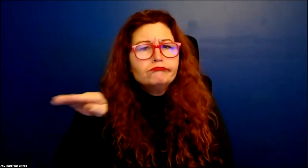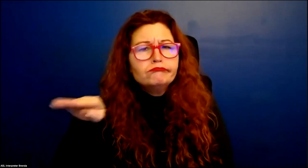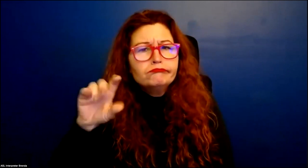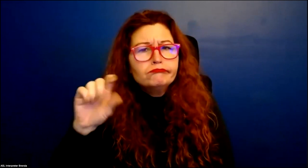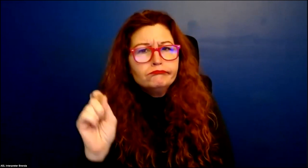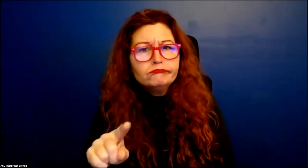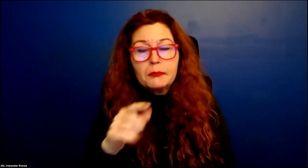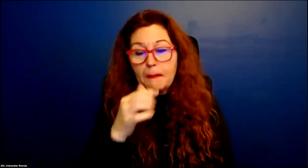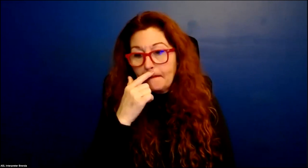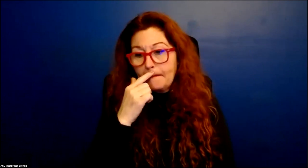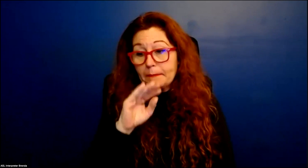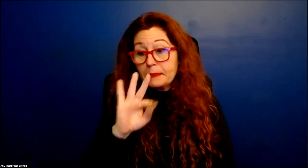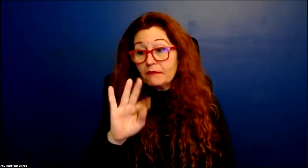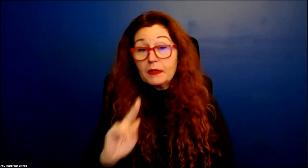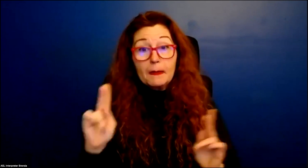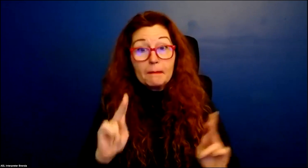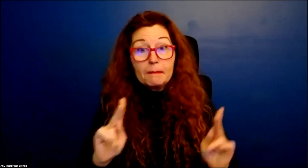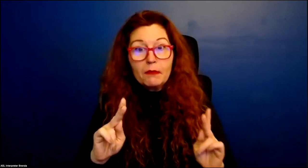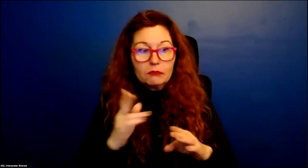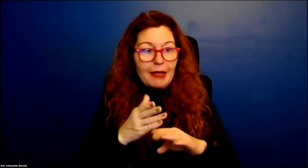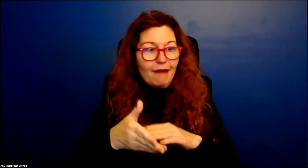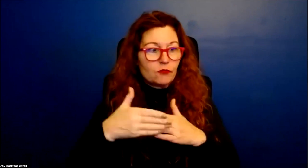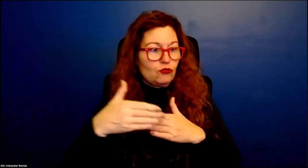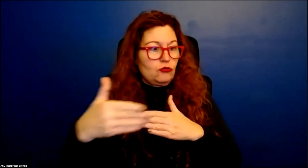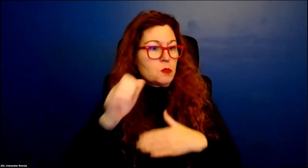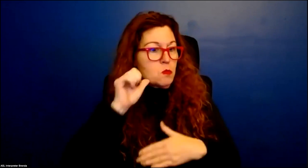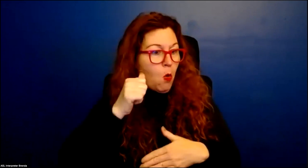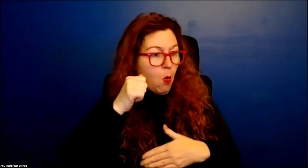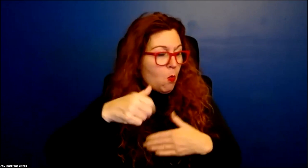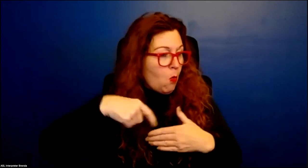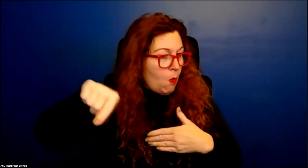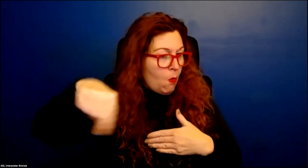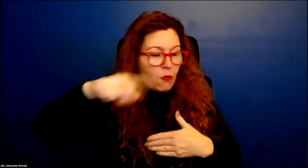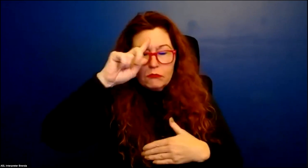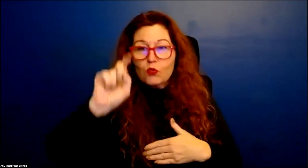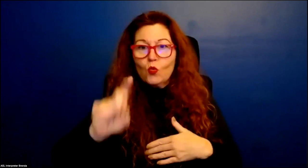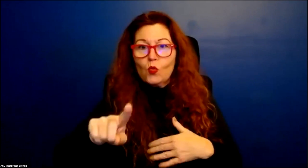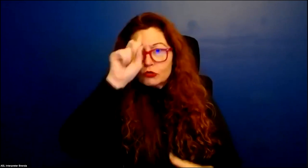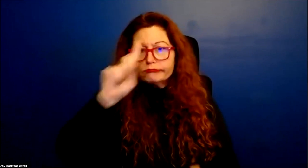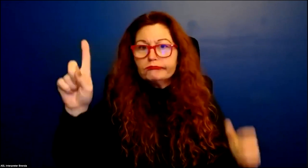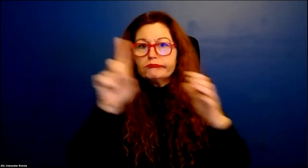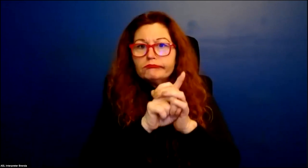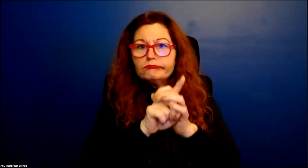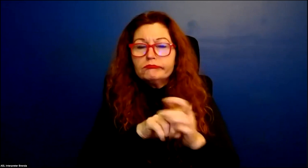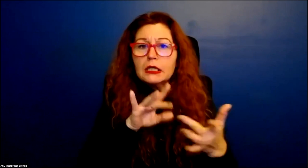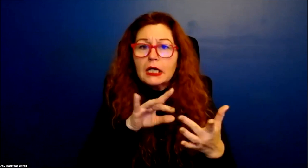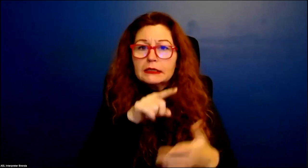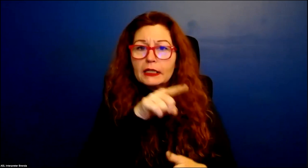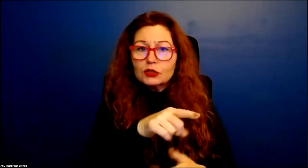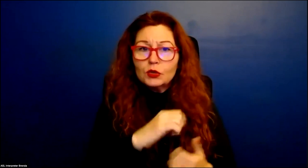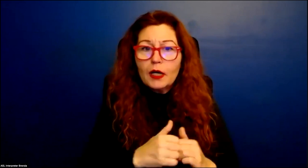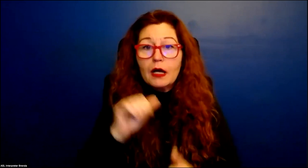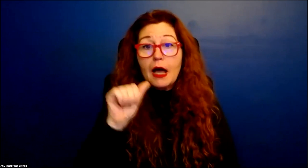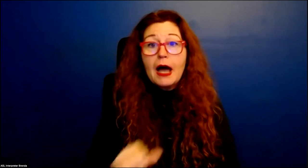have questions that kind of come up after this webinar, how can they reach you? I am at Joe Devon